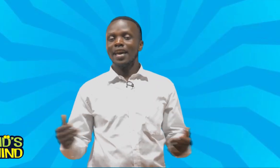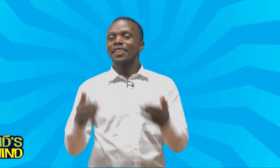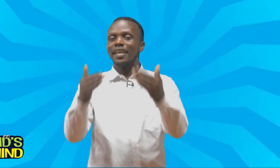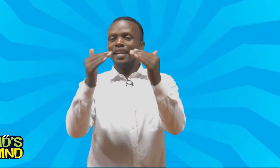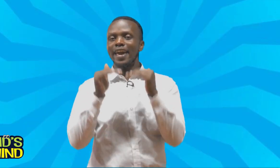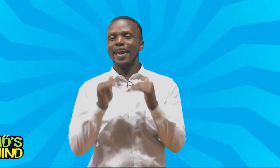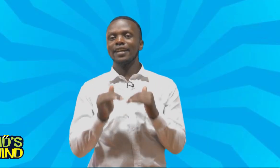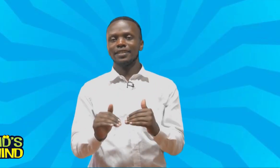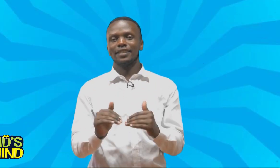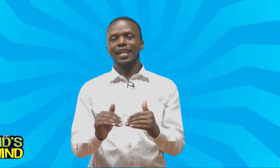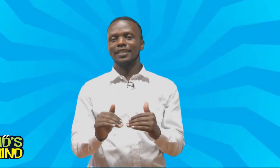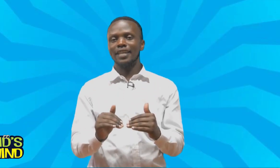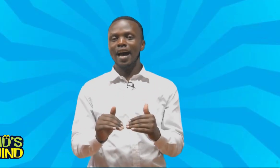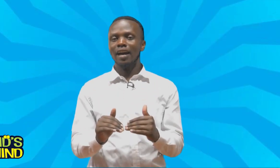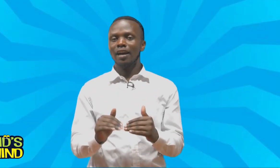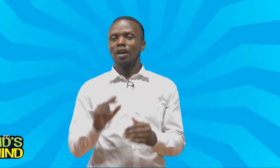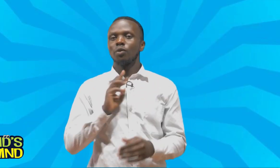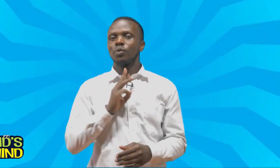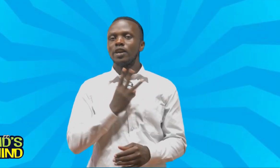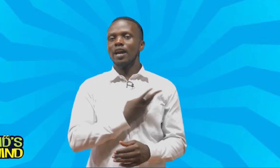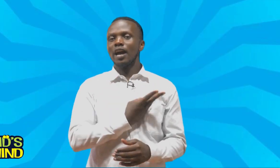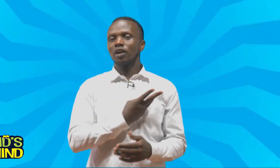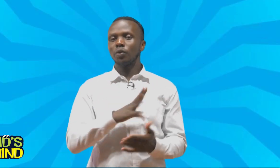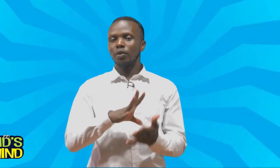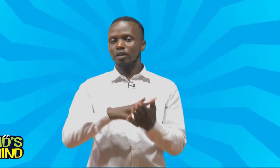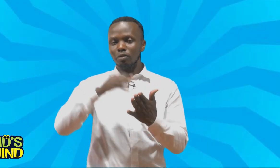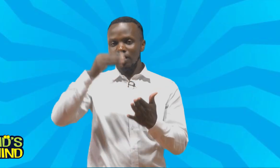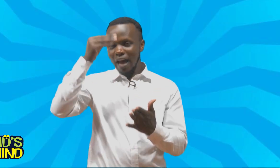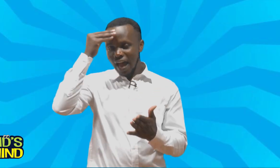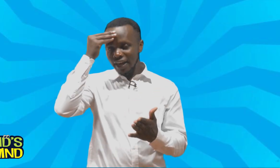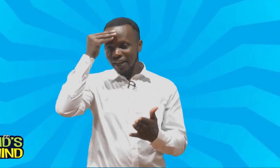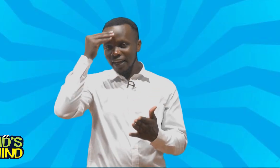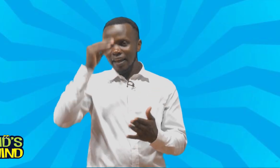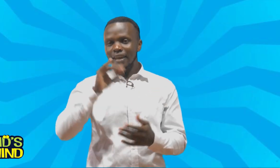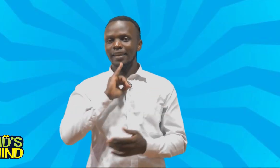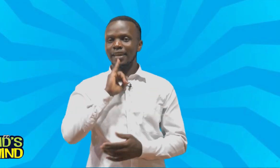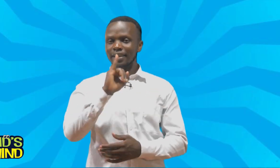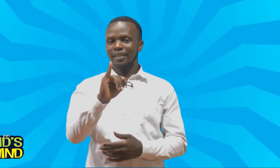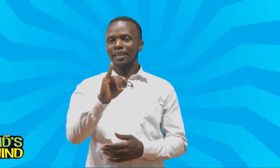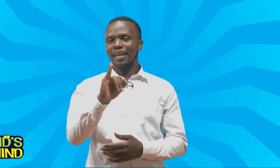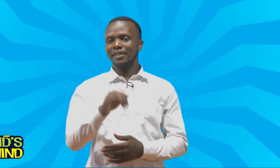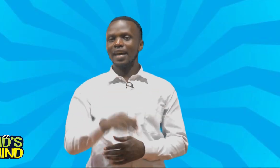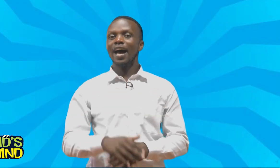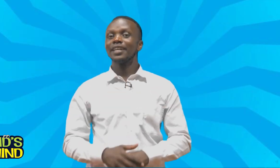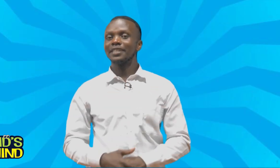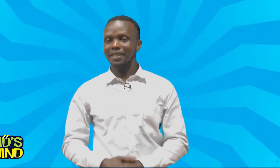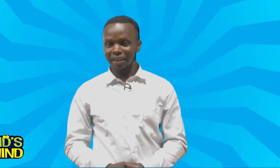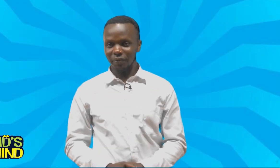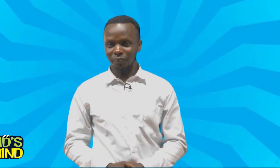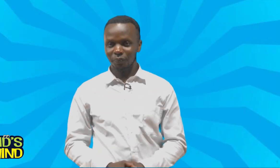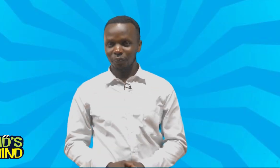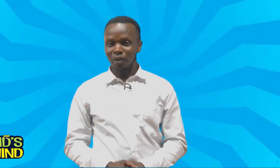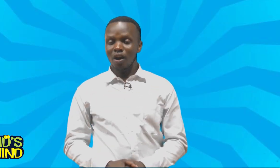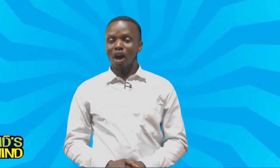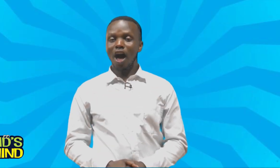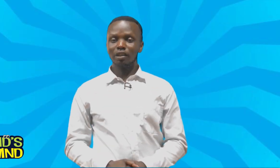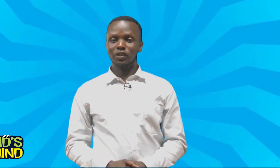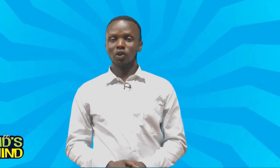The next letter we are going to learn is letter D. Also,